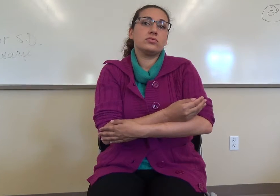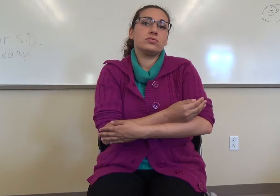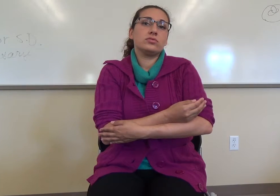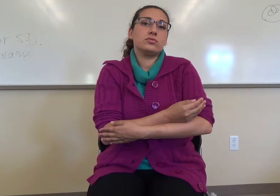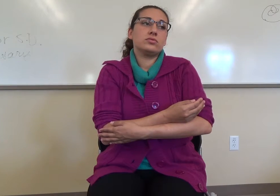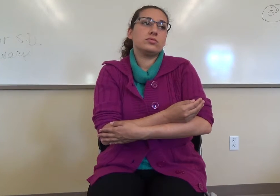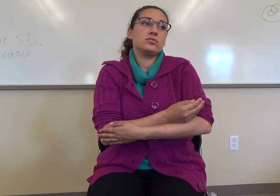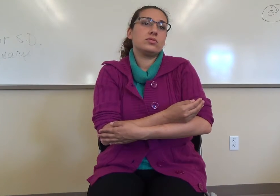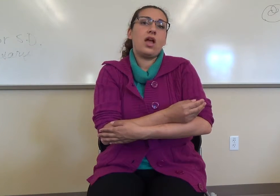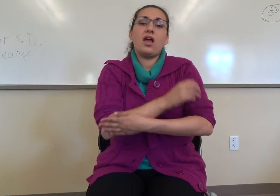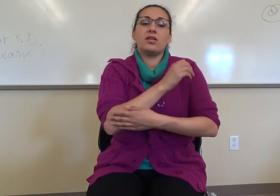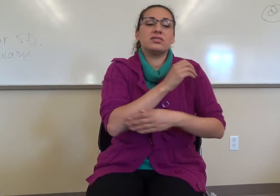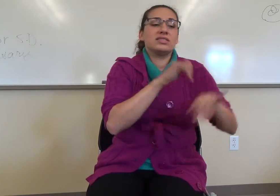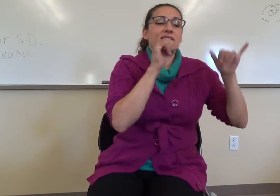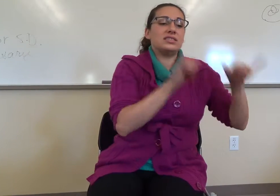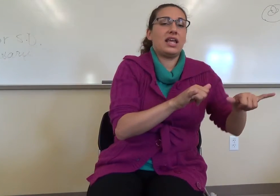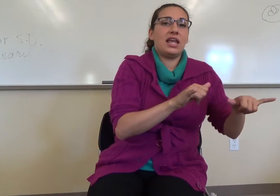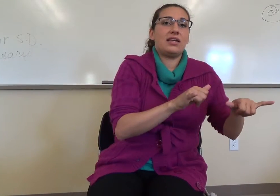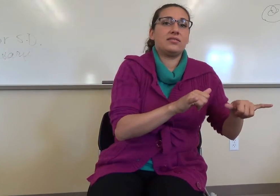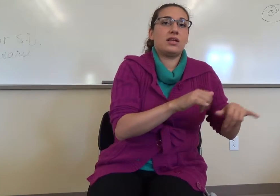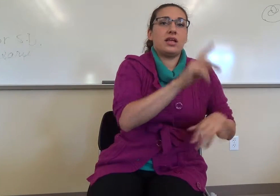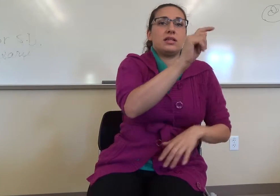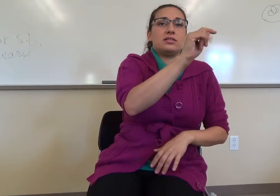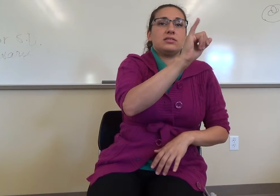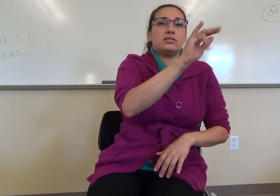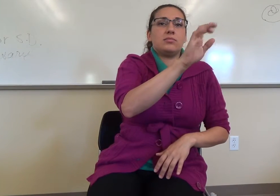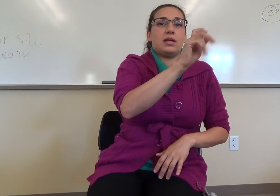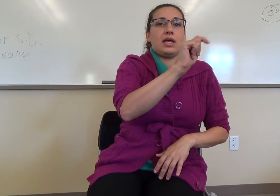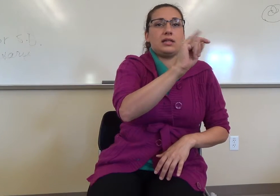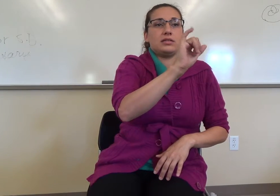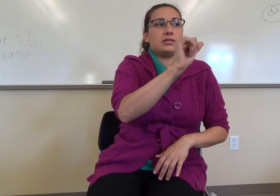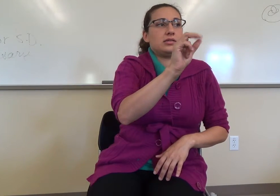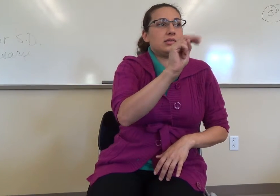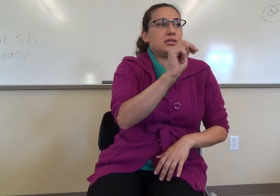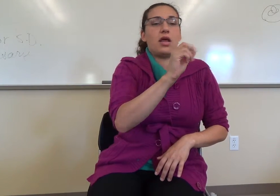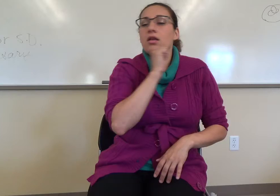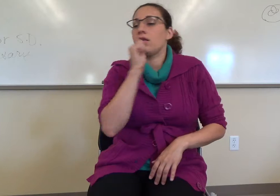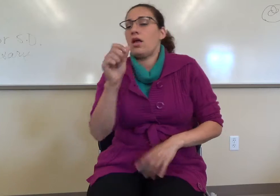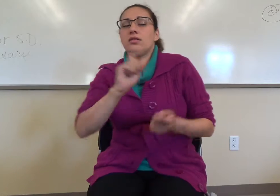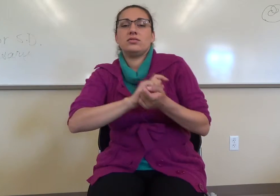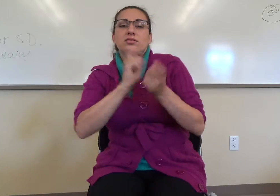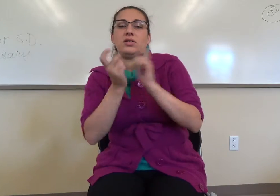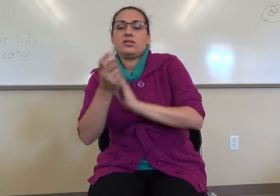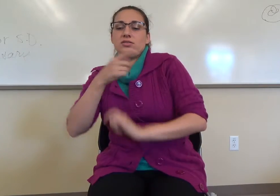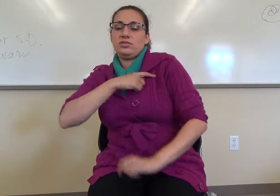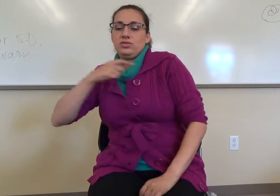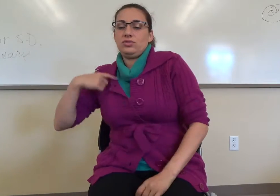rather than Chinese or Tibetan, however you want to pronounce it.